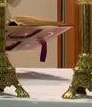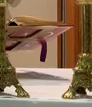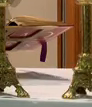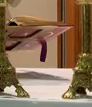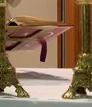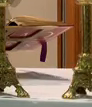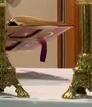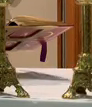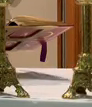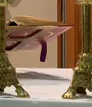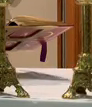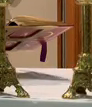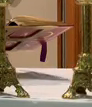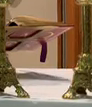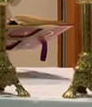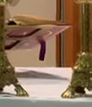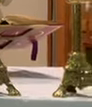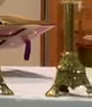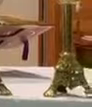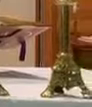The body of Christ.